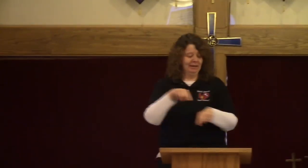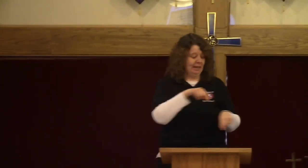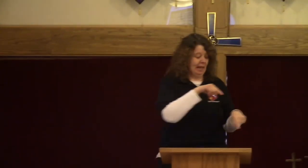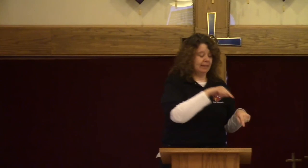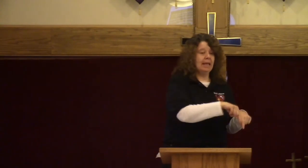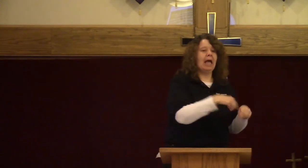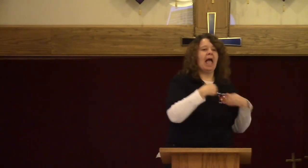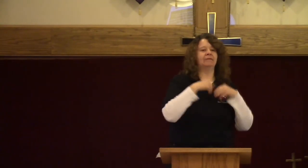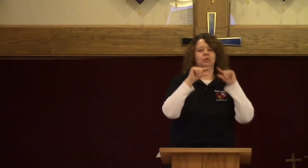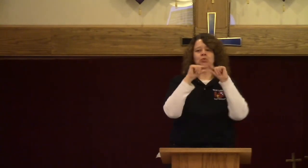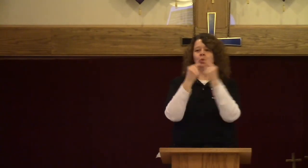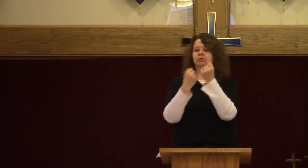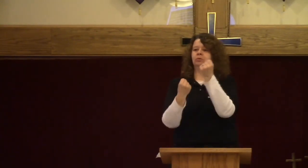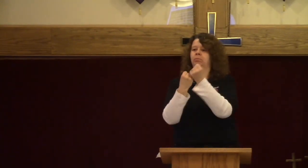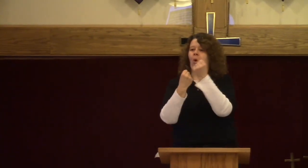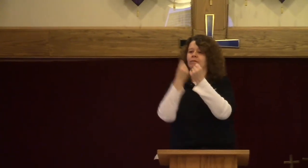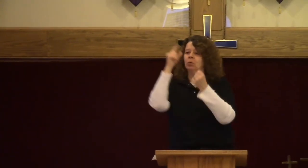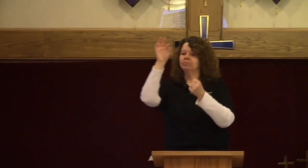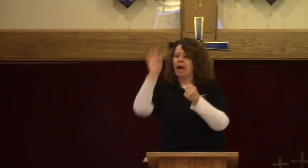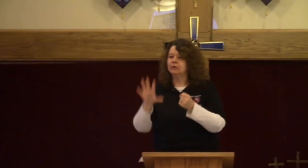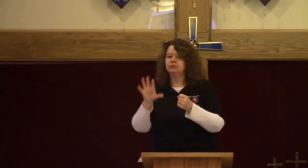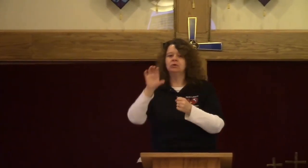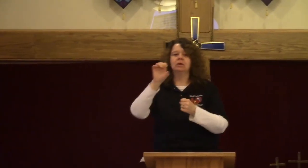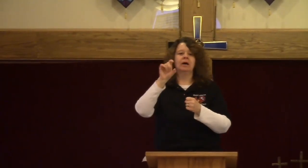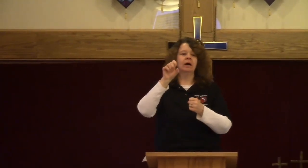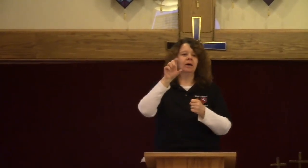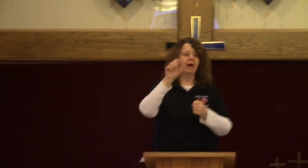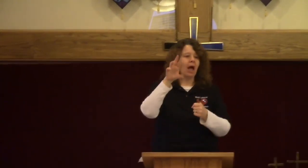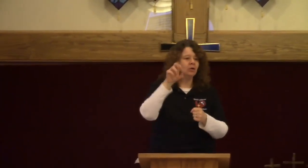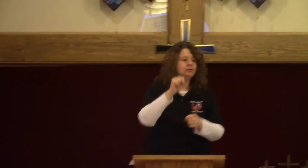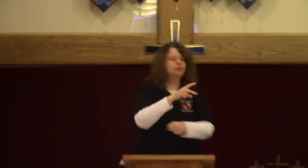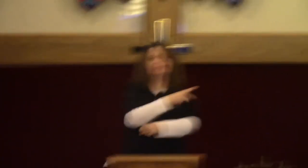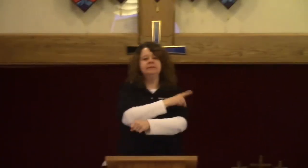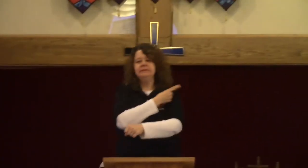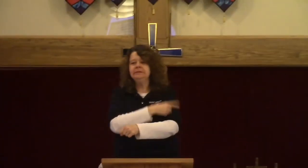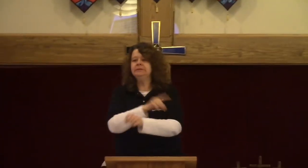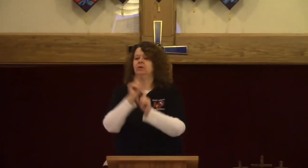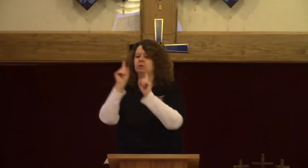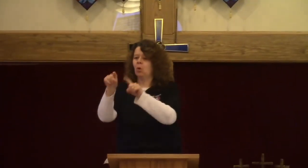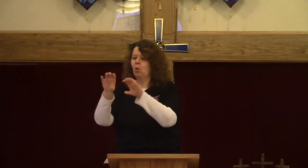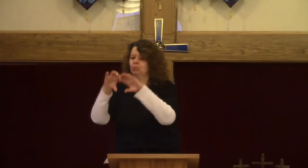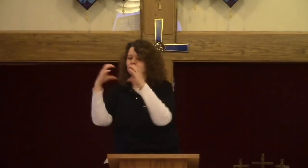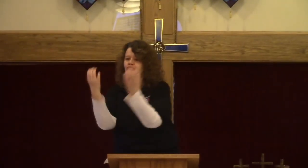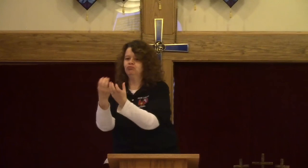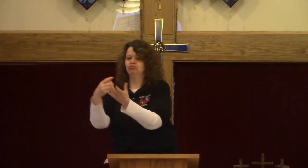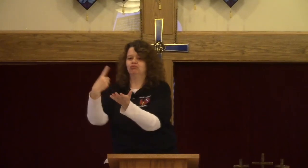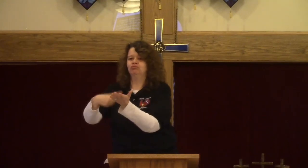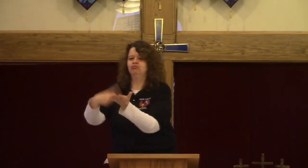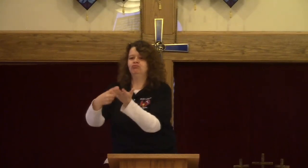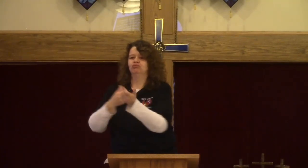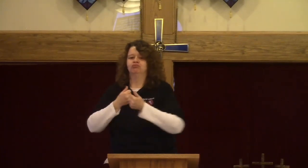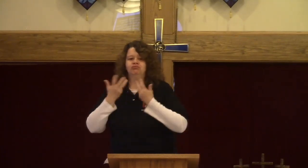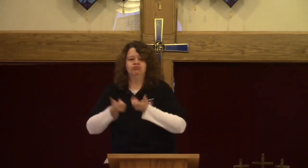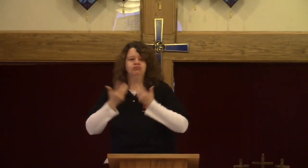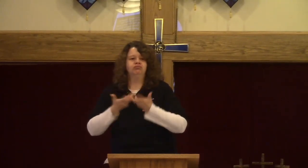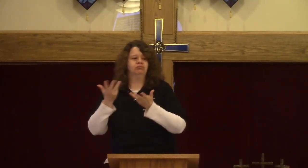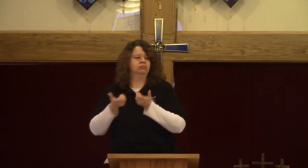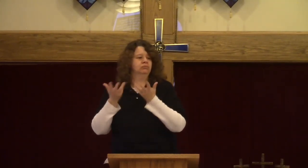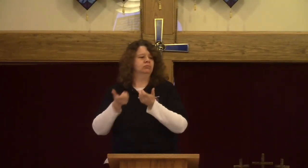encourage pastors to go. That group support for pastors, elders, deaconess, and stuff like that to